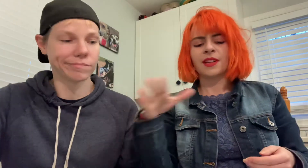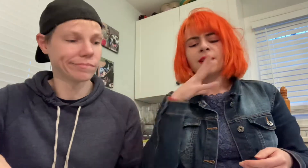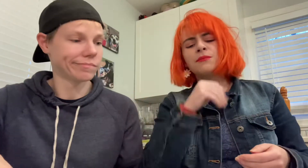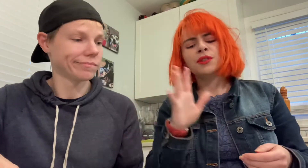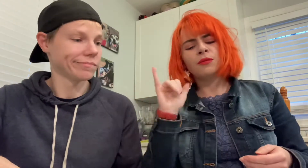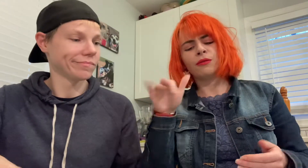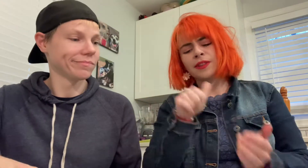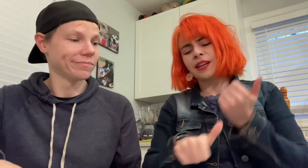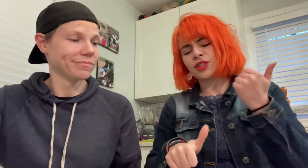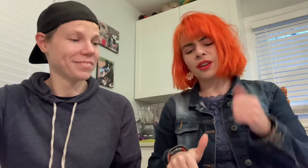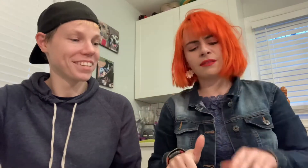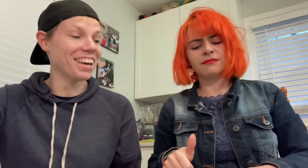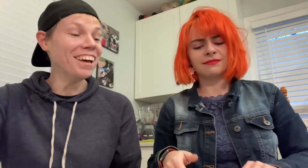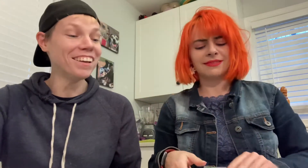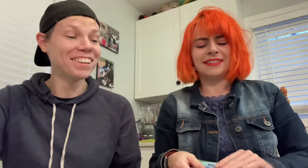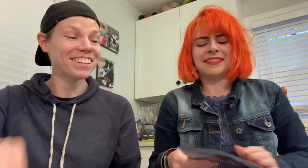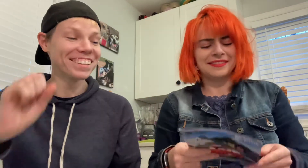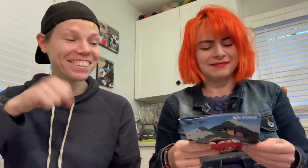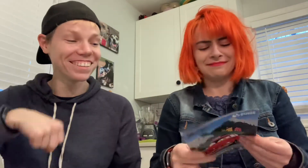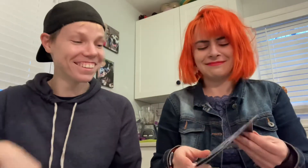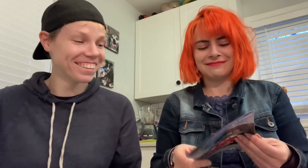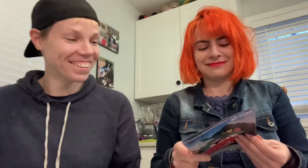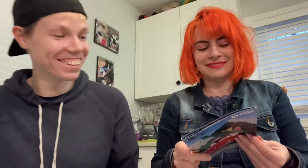Okay. I'm too old for that shit.